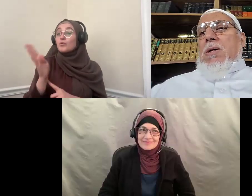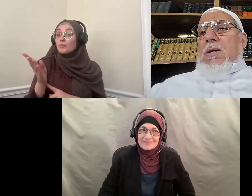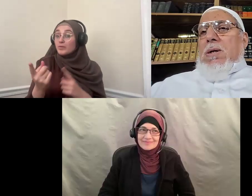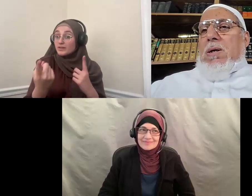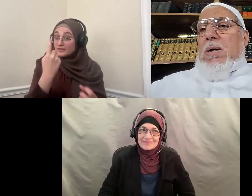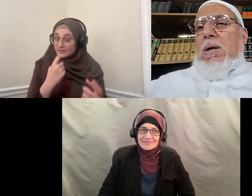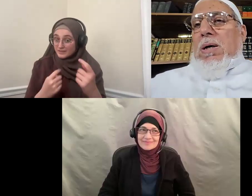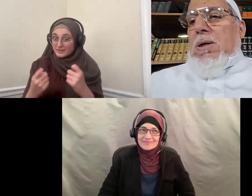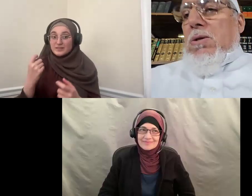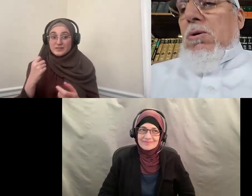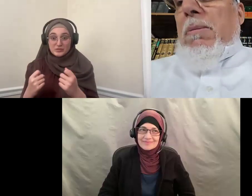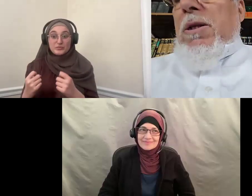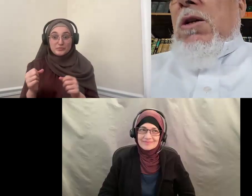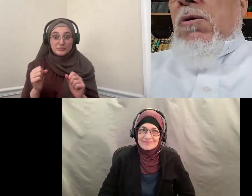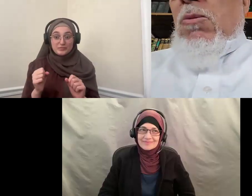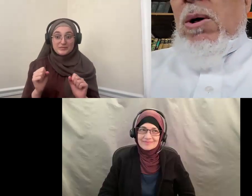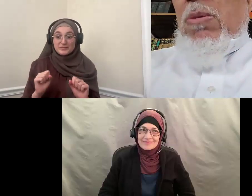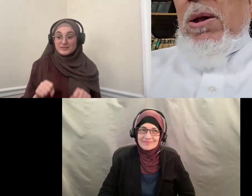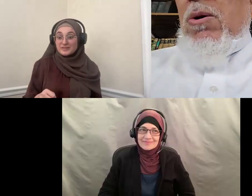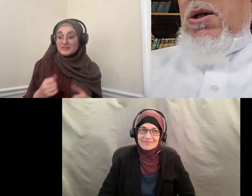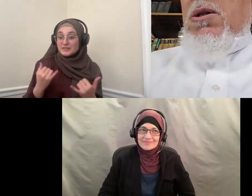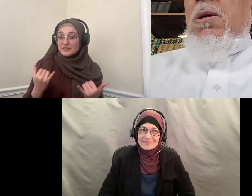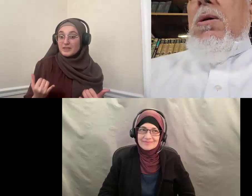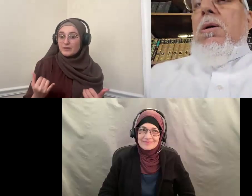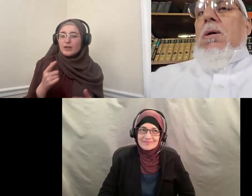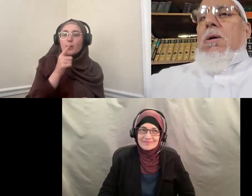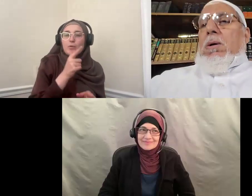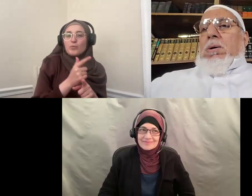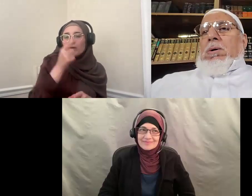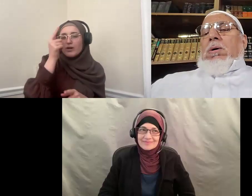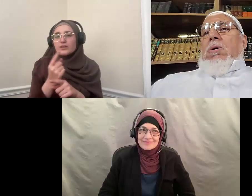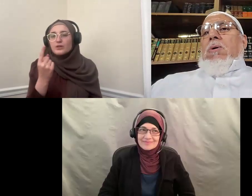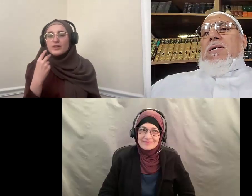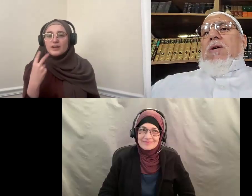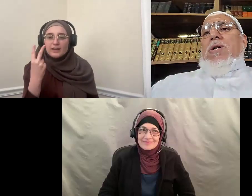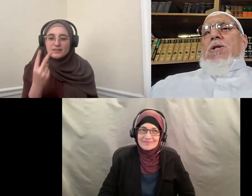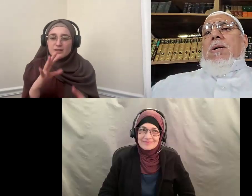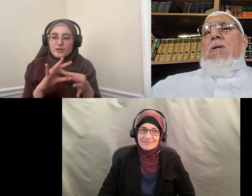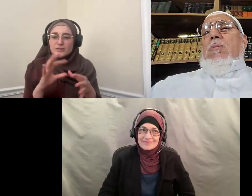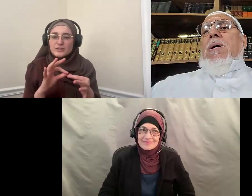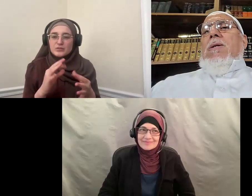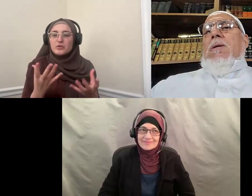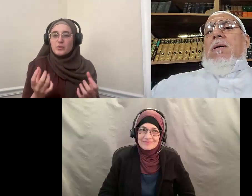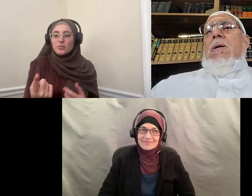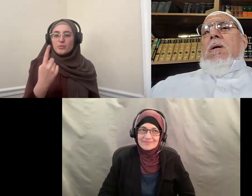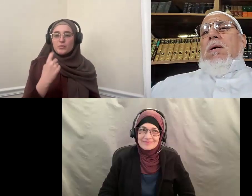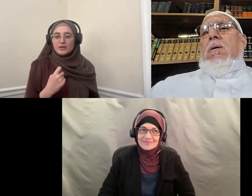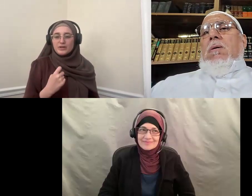questions. I saw a message from one brother or sister who has a question. So